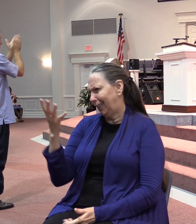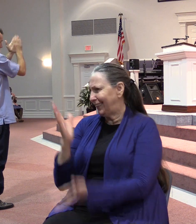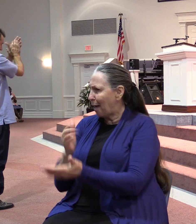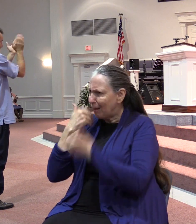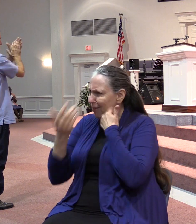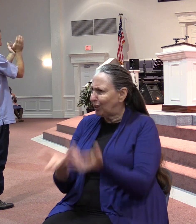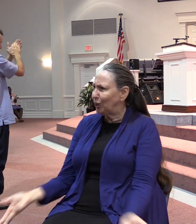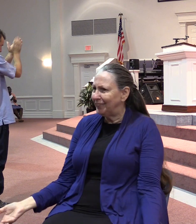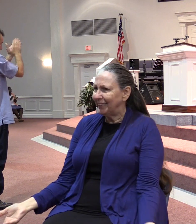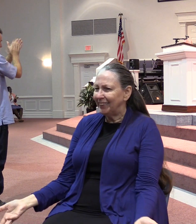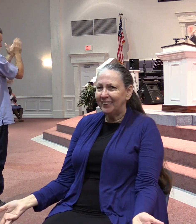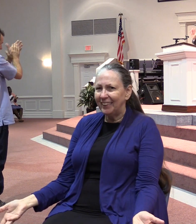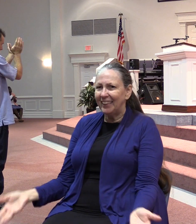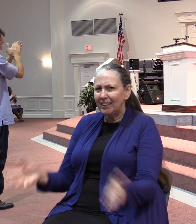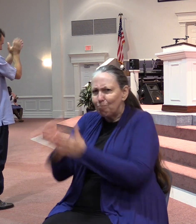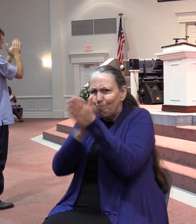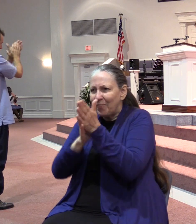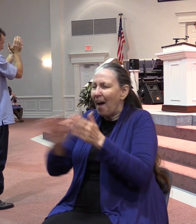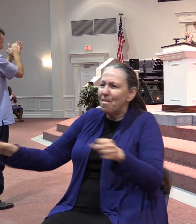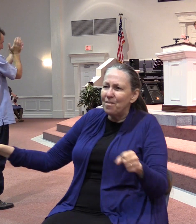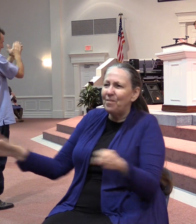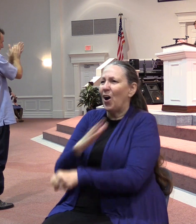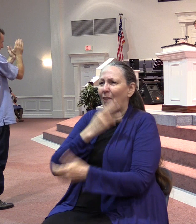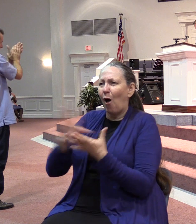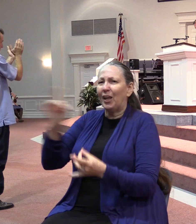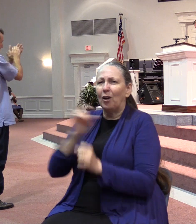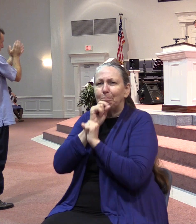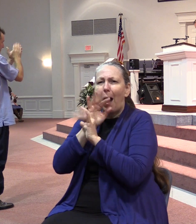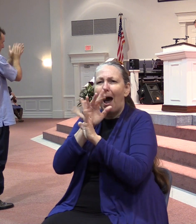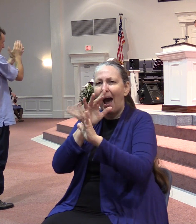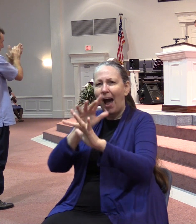move of God. Let's once again be filled with the Holy